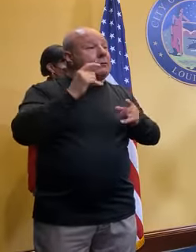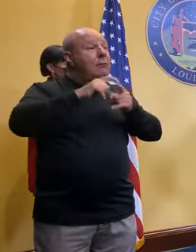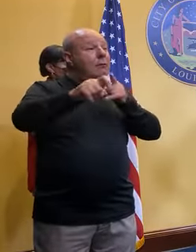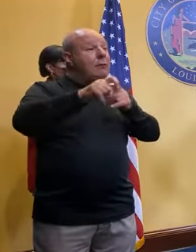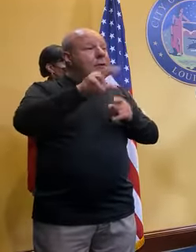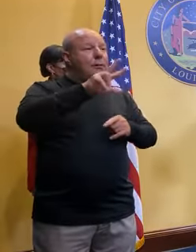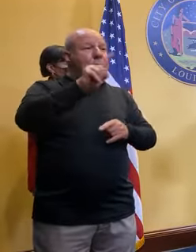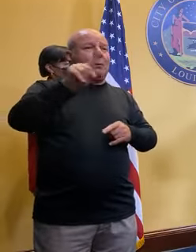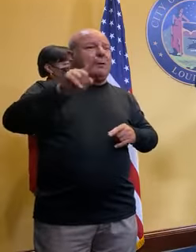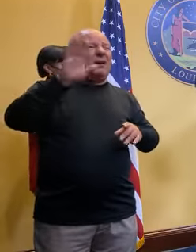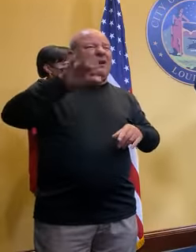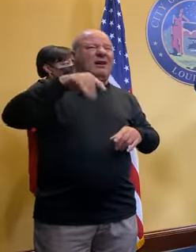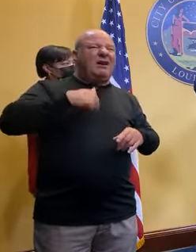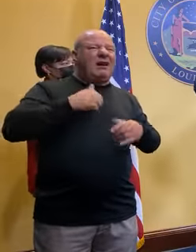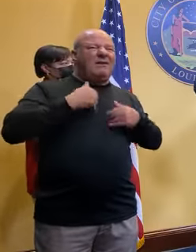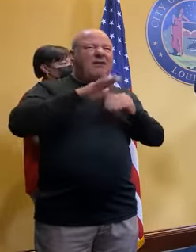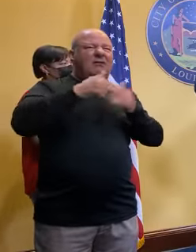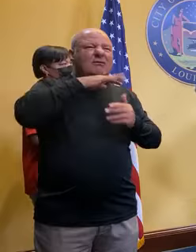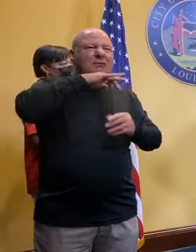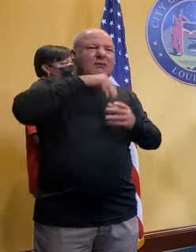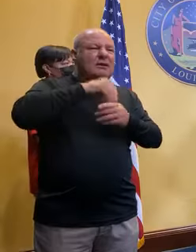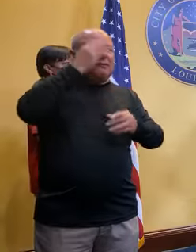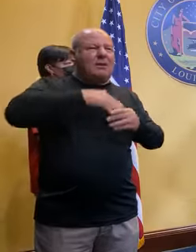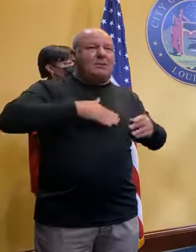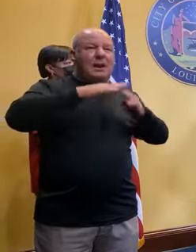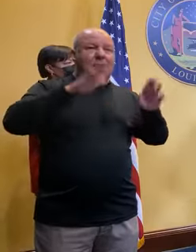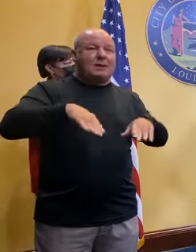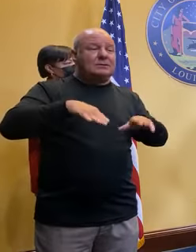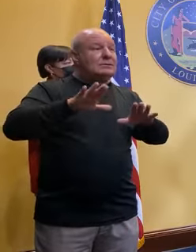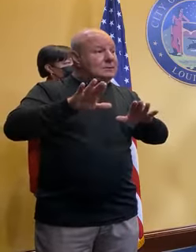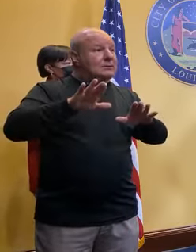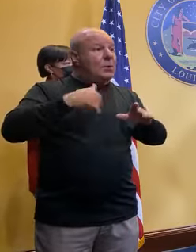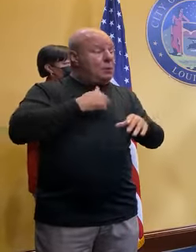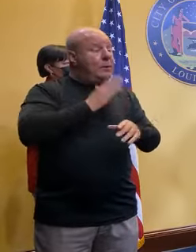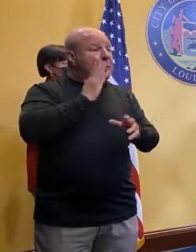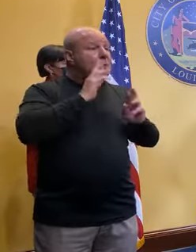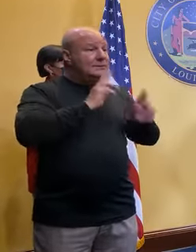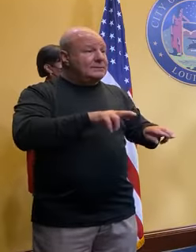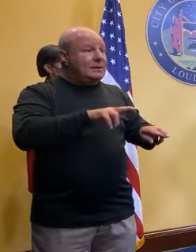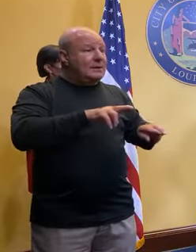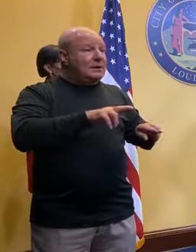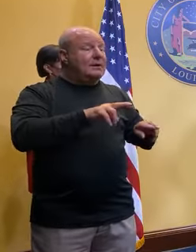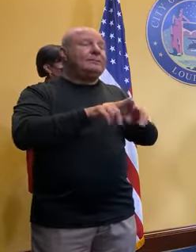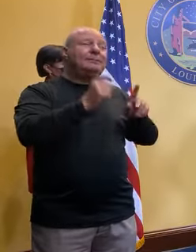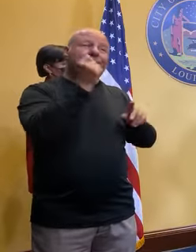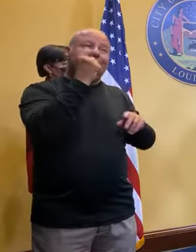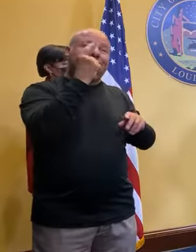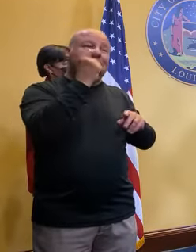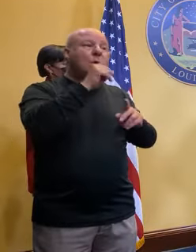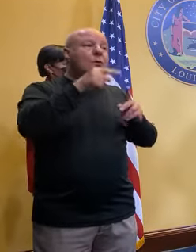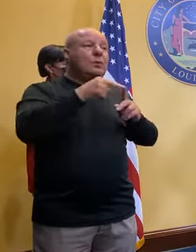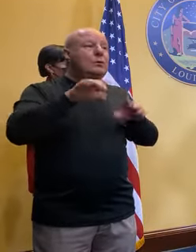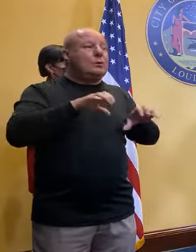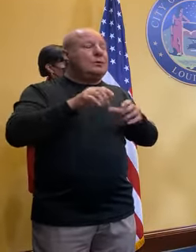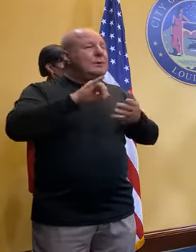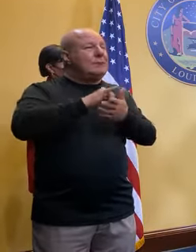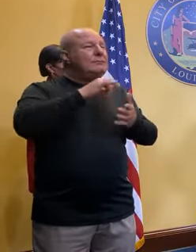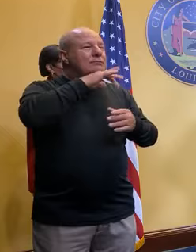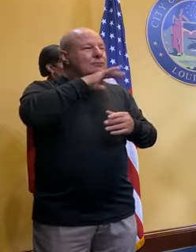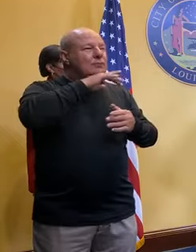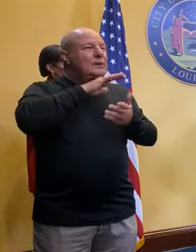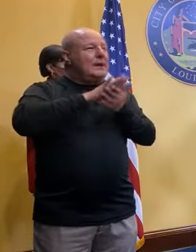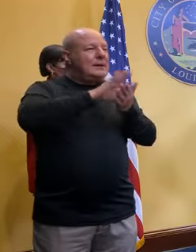calls through 311 to say, I've got all this debris in front of my house, we're going to respond as we see fit. But generally, when we do these debris clearing